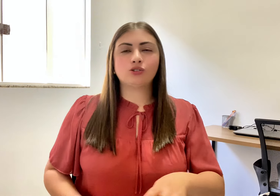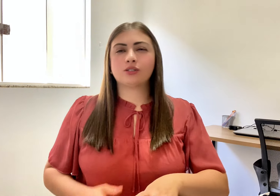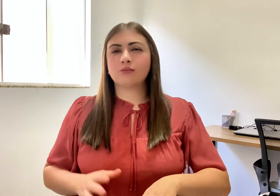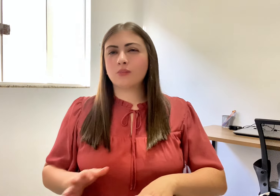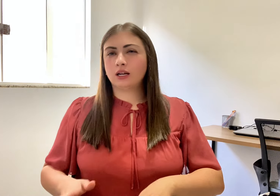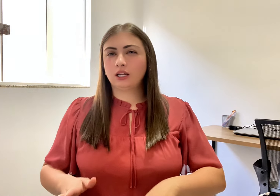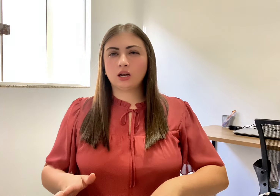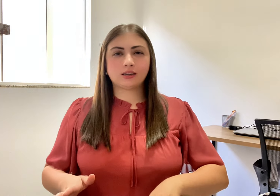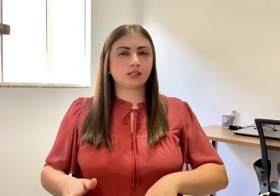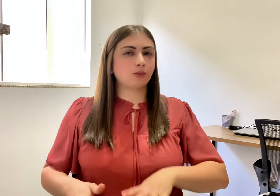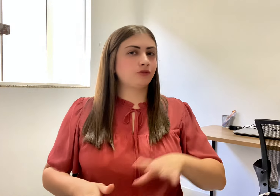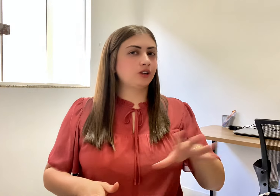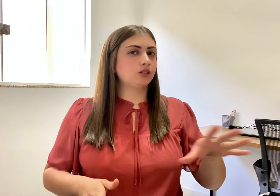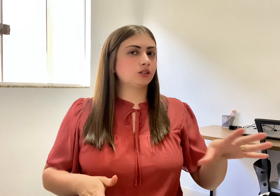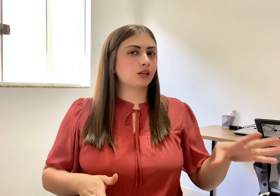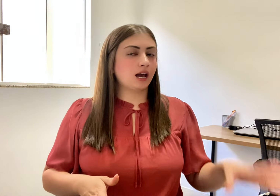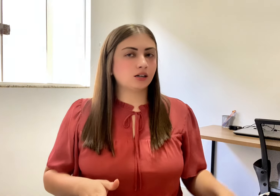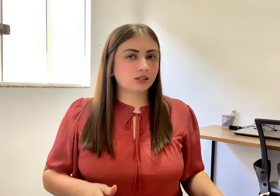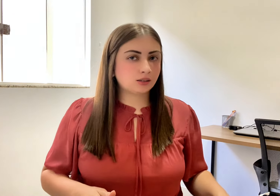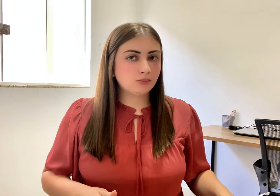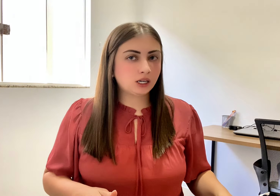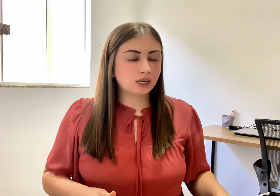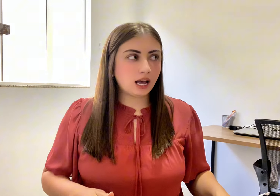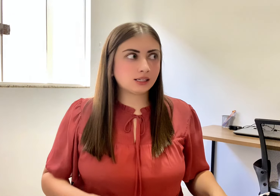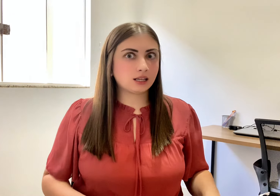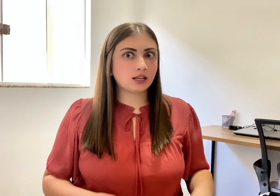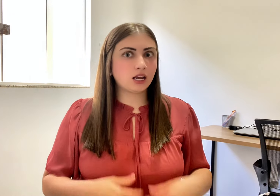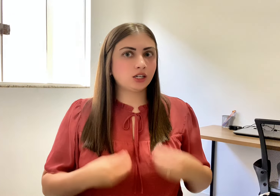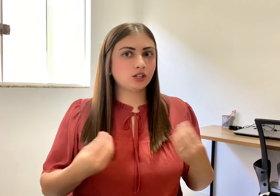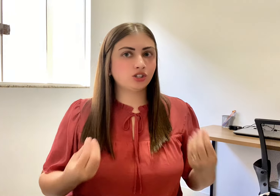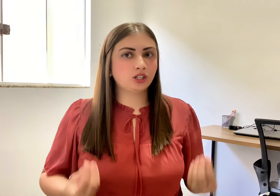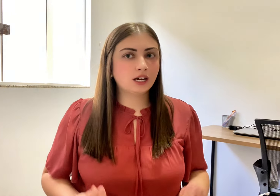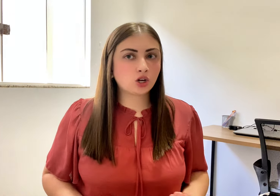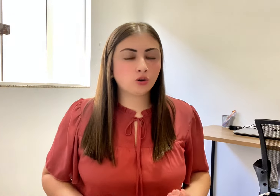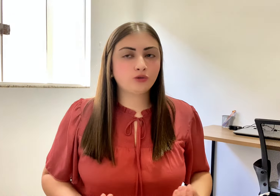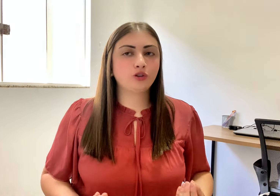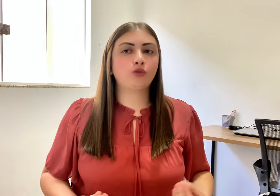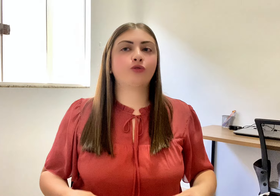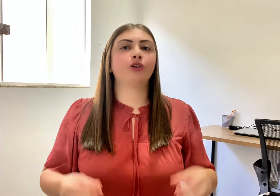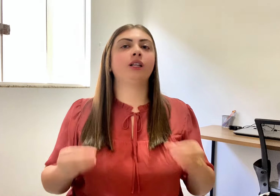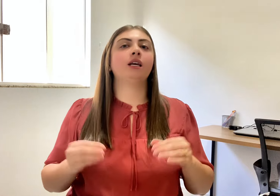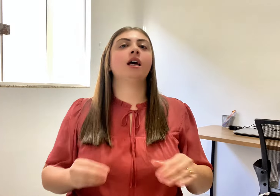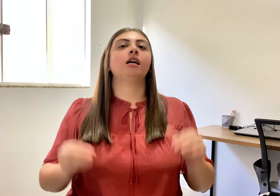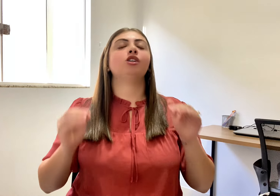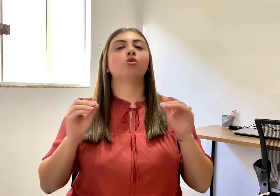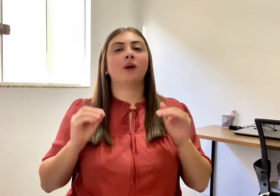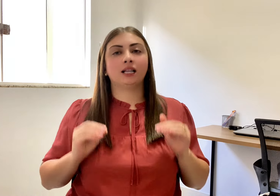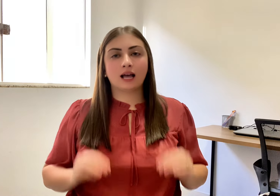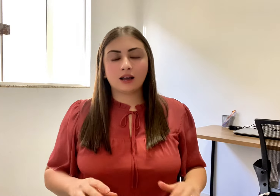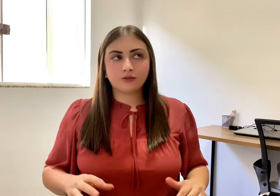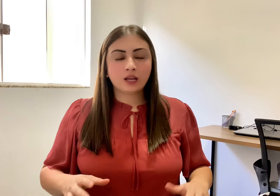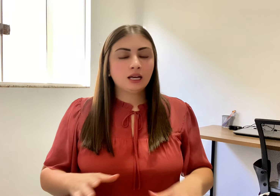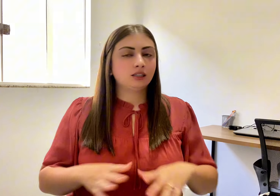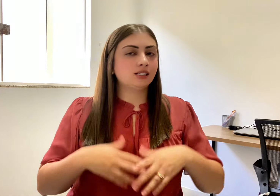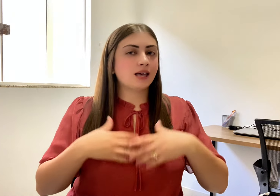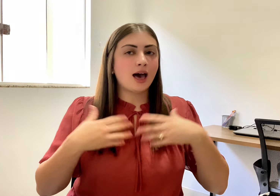to see money not as something scarce, but as an energy that could flow freely into my life. This